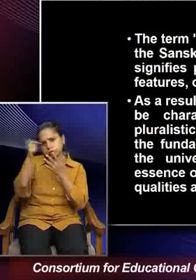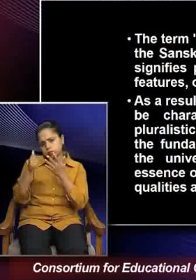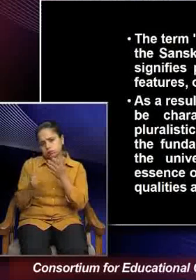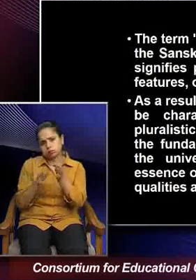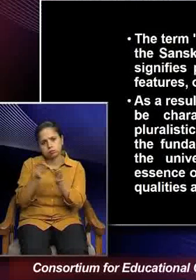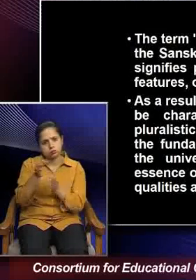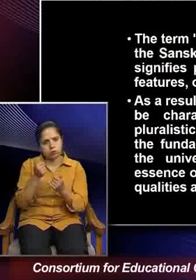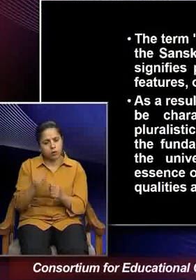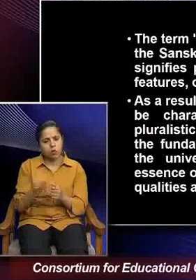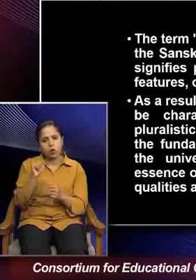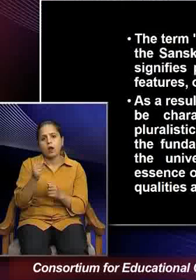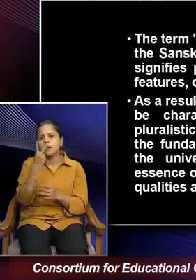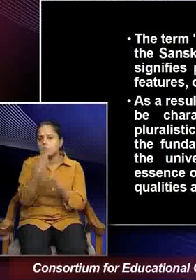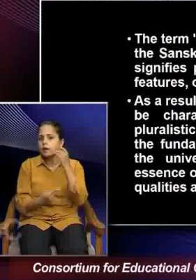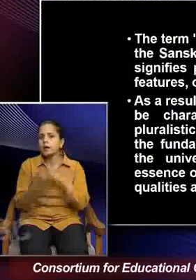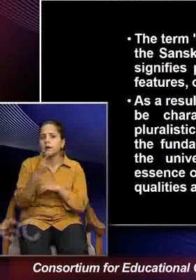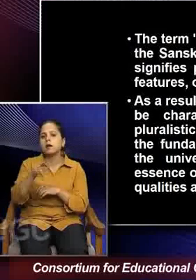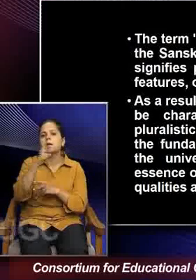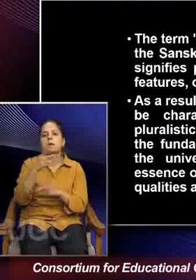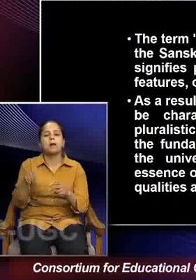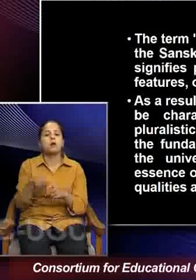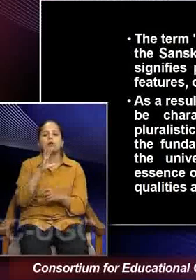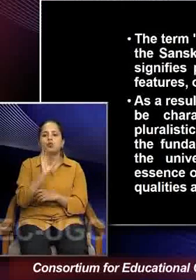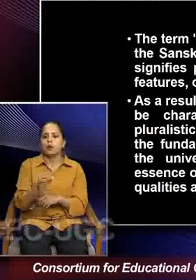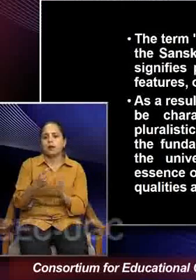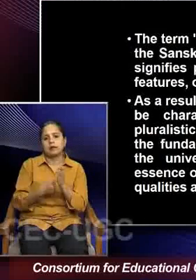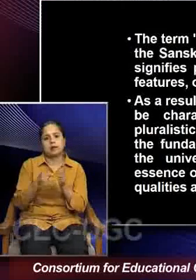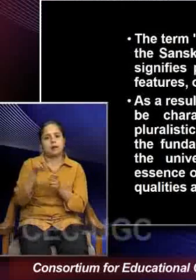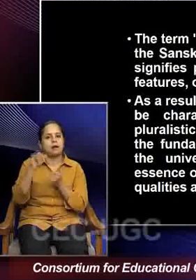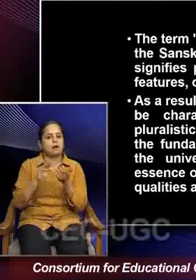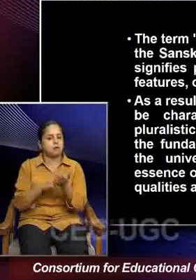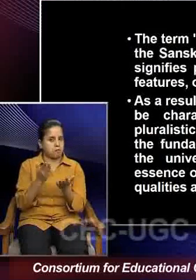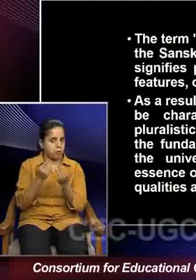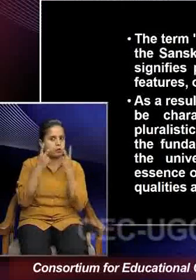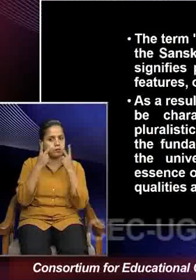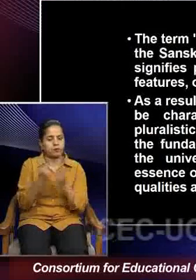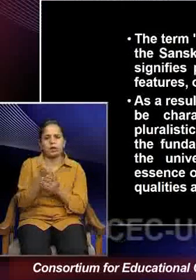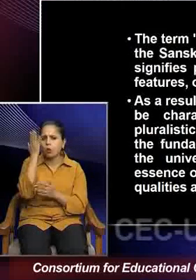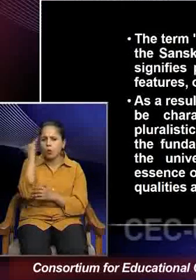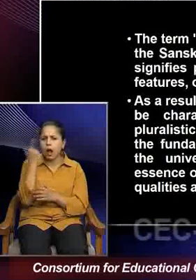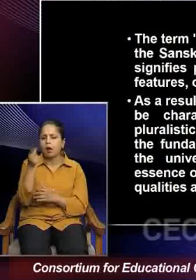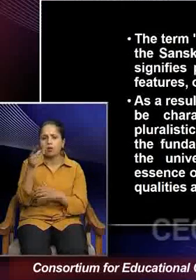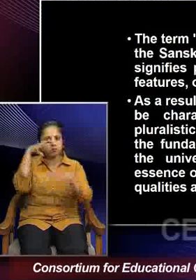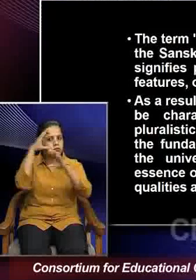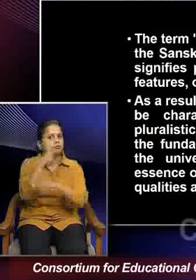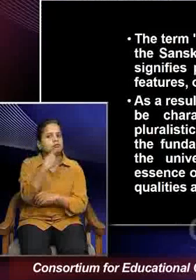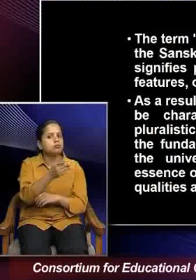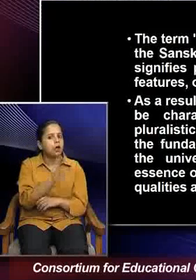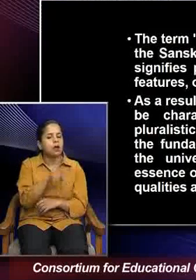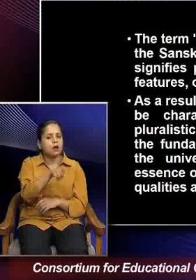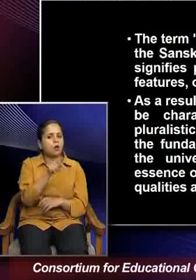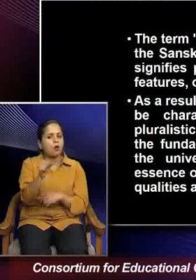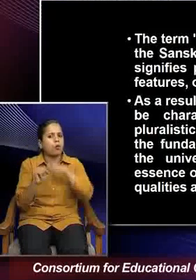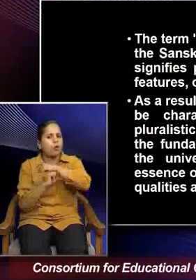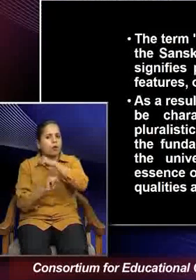of pluralistic realism. Why? Because it emphasizes on the